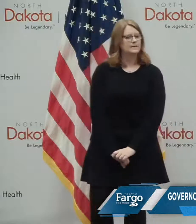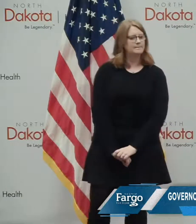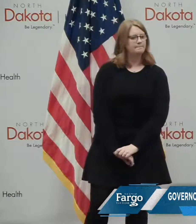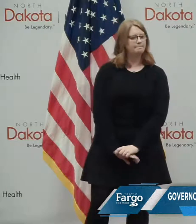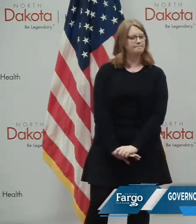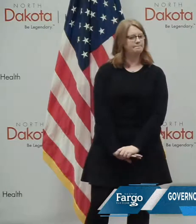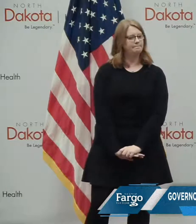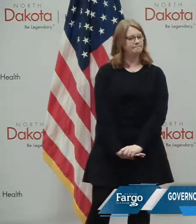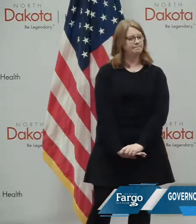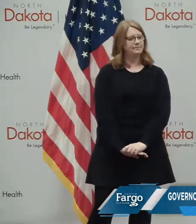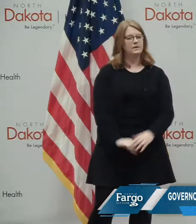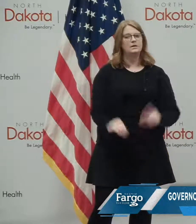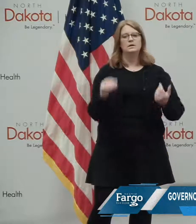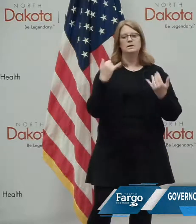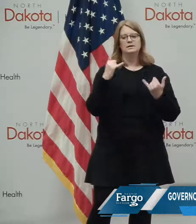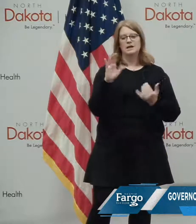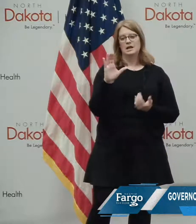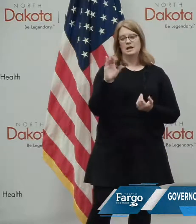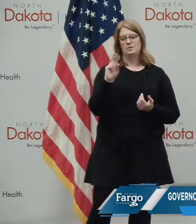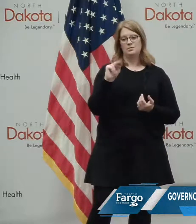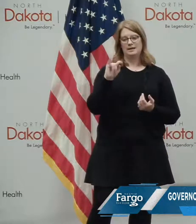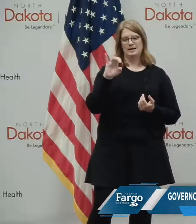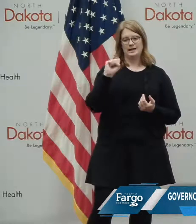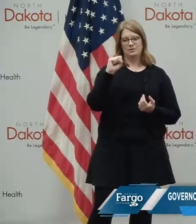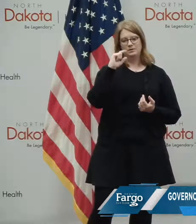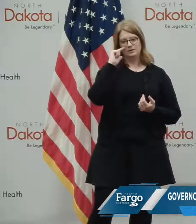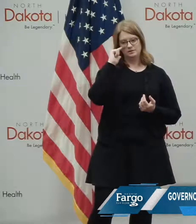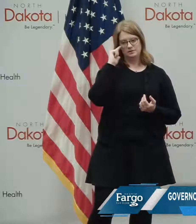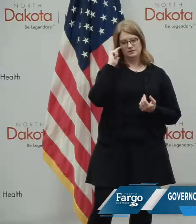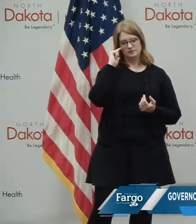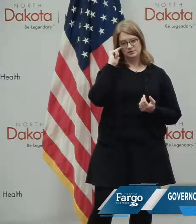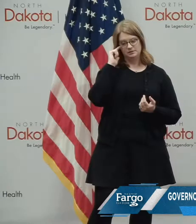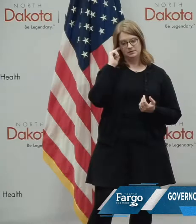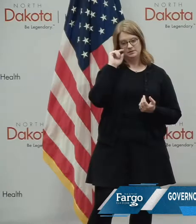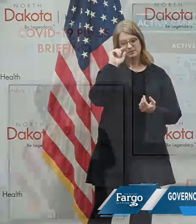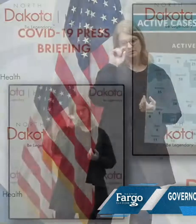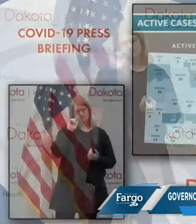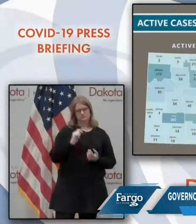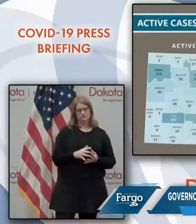I want to take a look at the counties next, if I could.